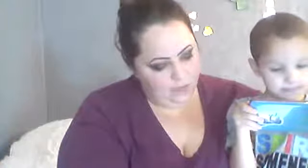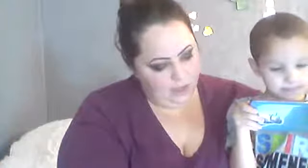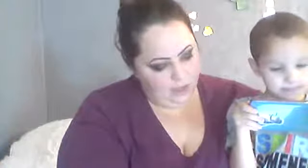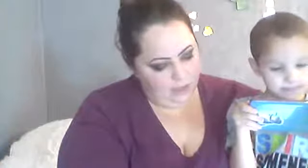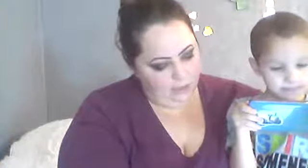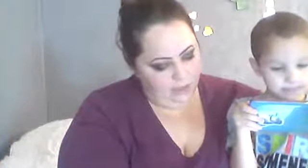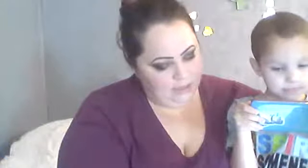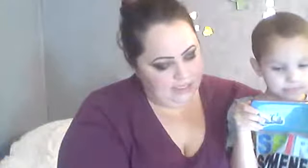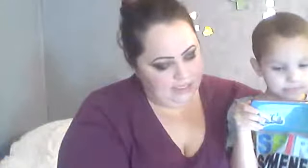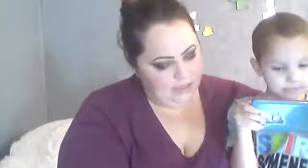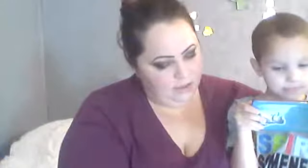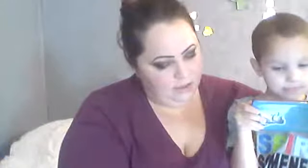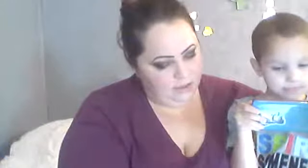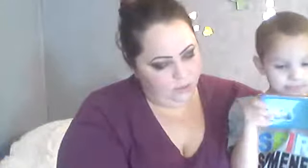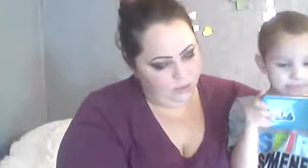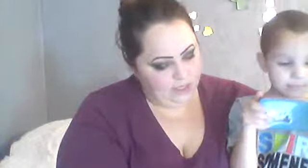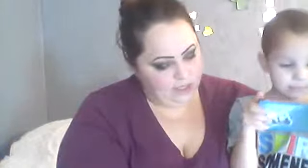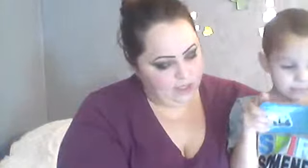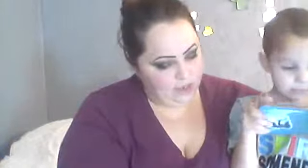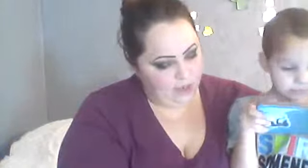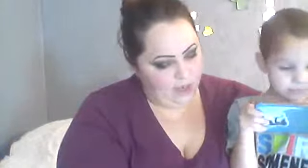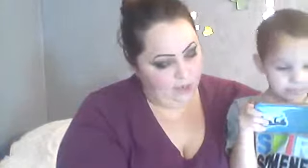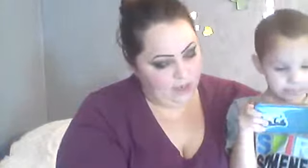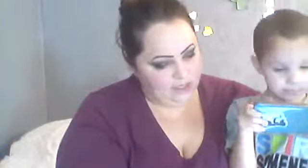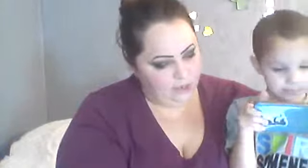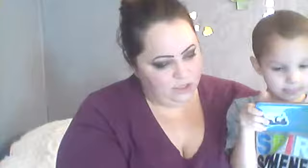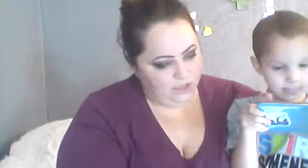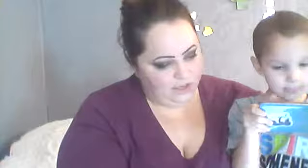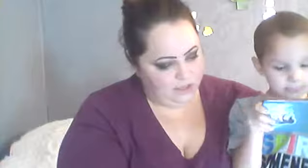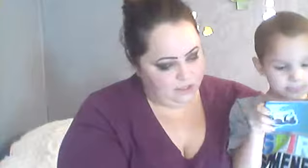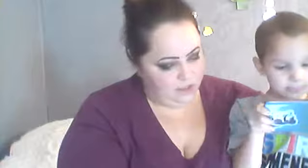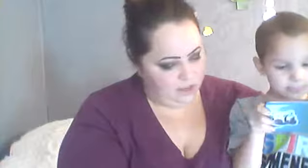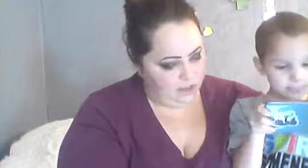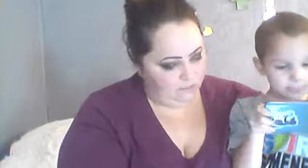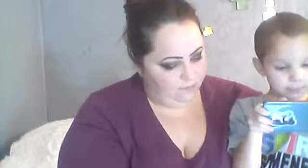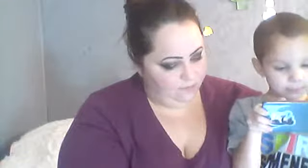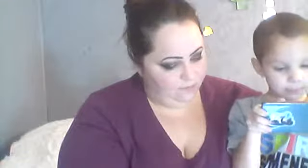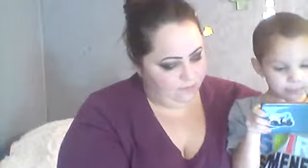I promise as time goes on, I will get so much better at this, okay?